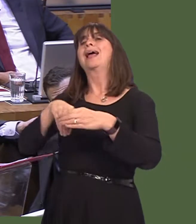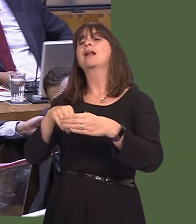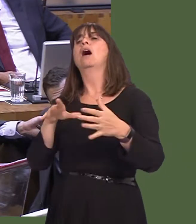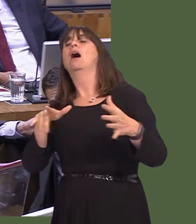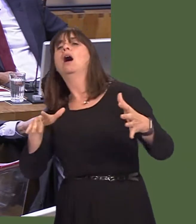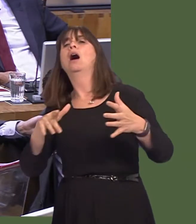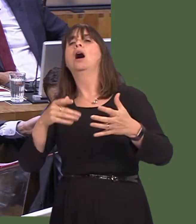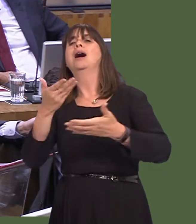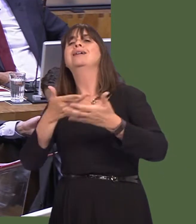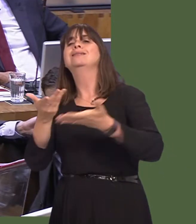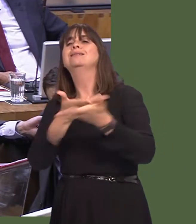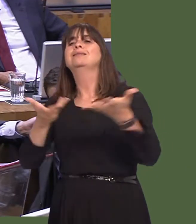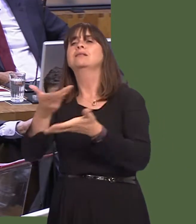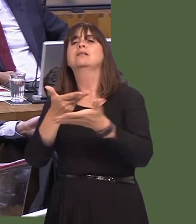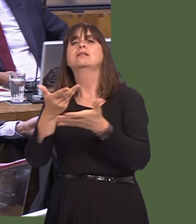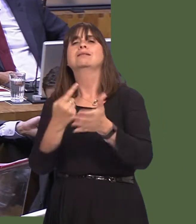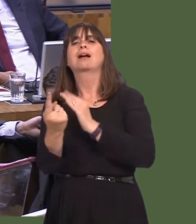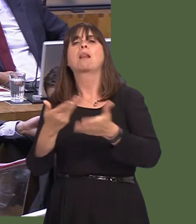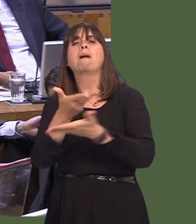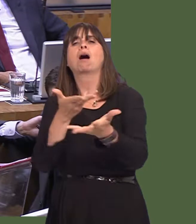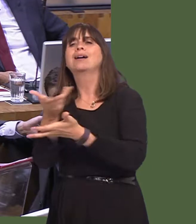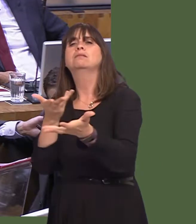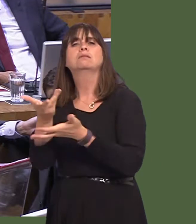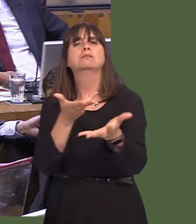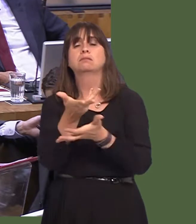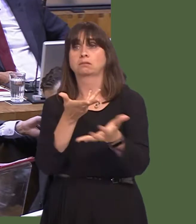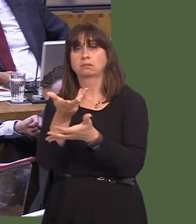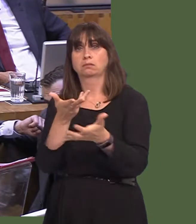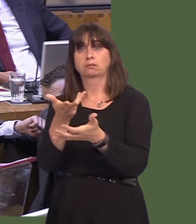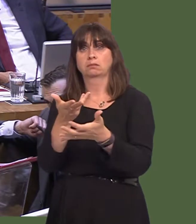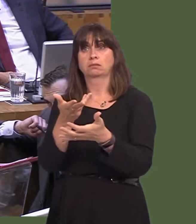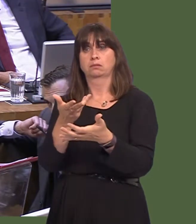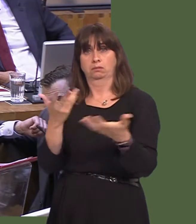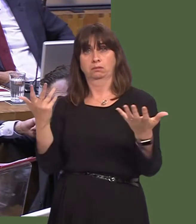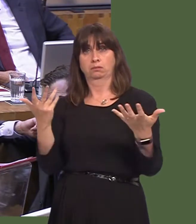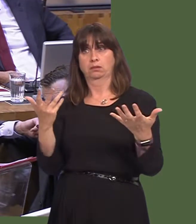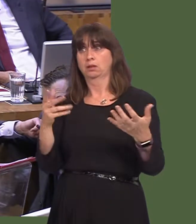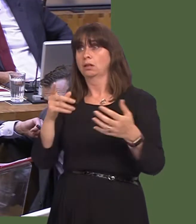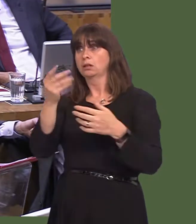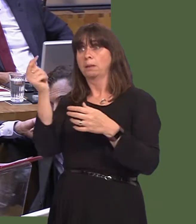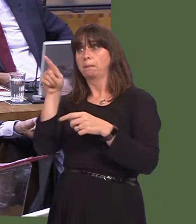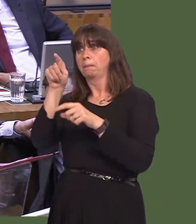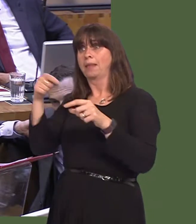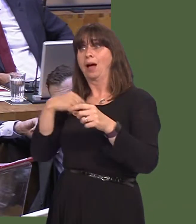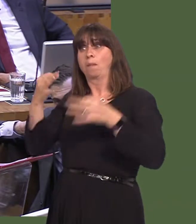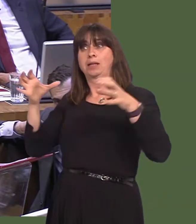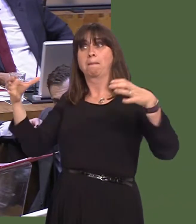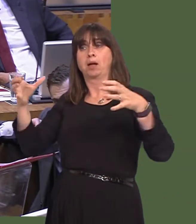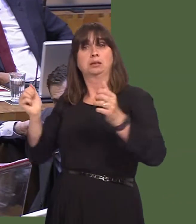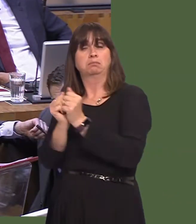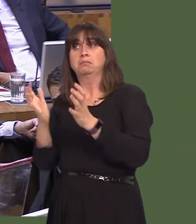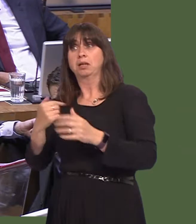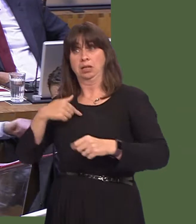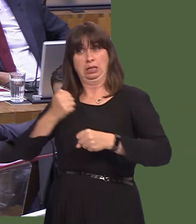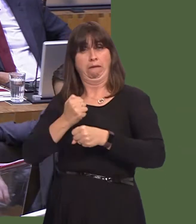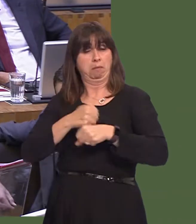Government's position has not changed, and we will continue to make the case to those elsewhere in the UK who are members of our party. But we are in